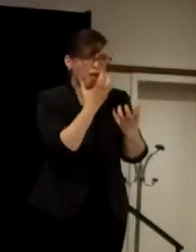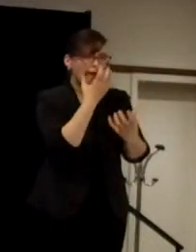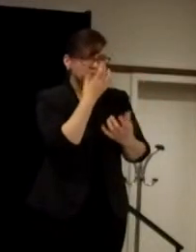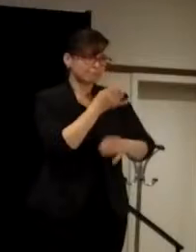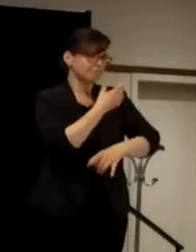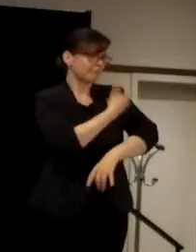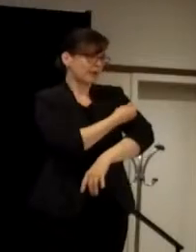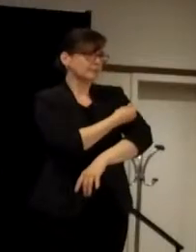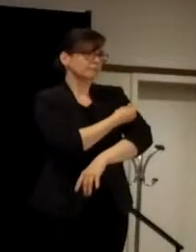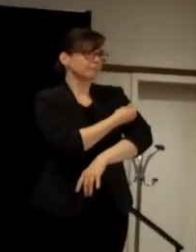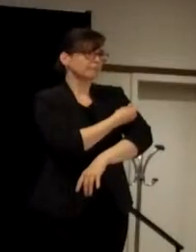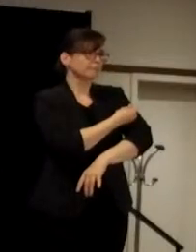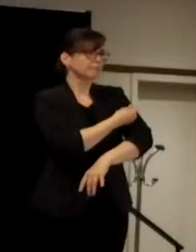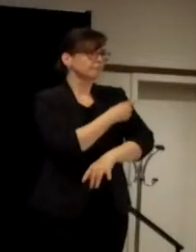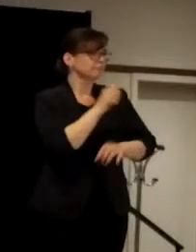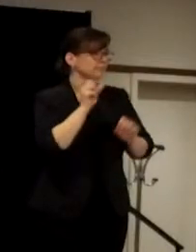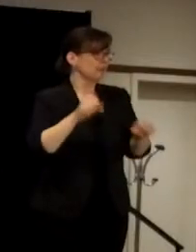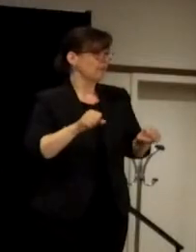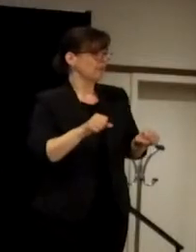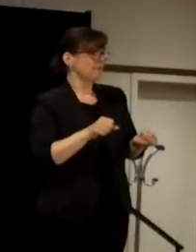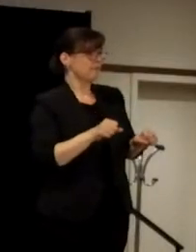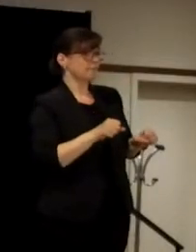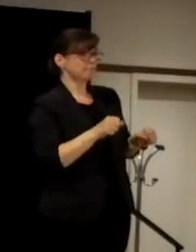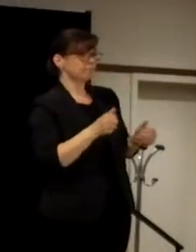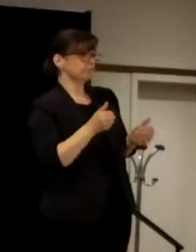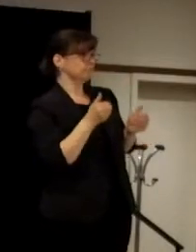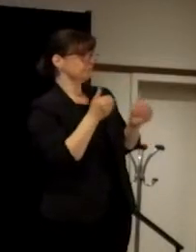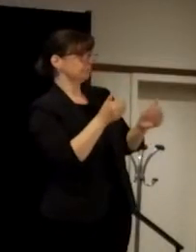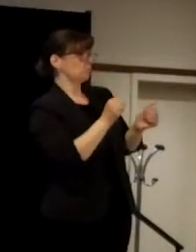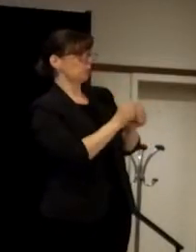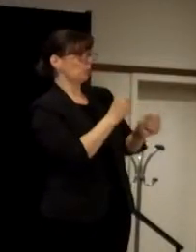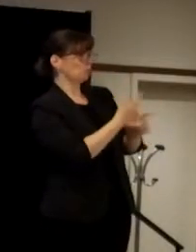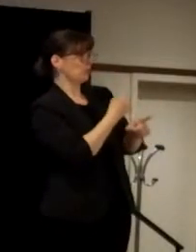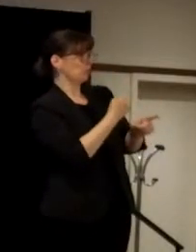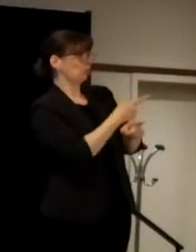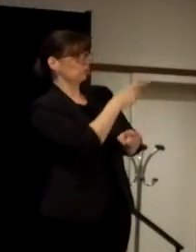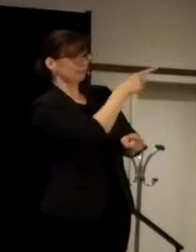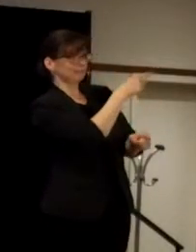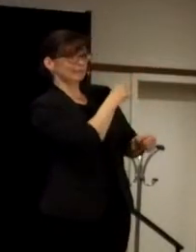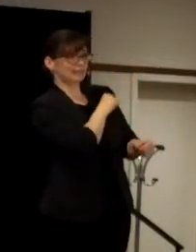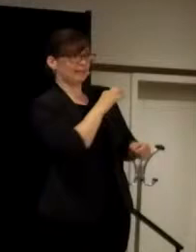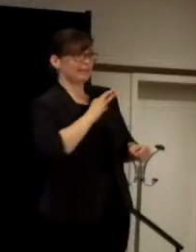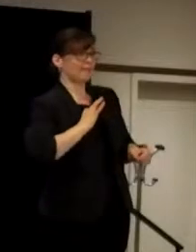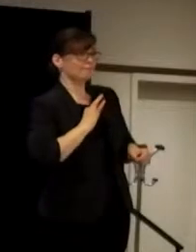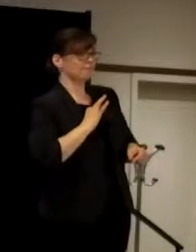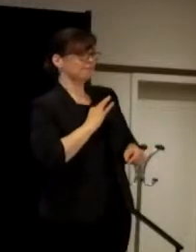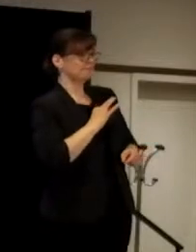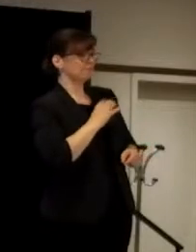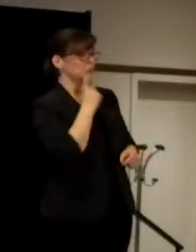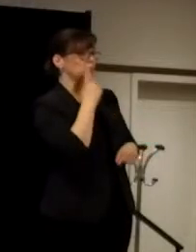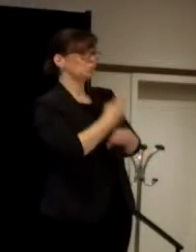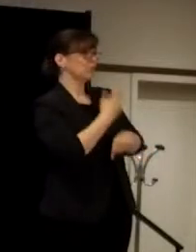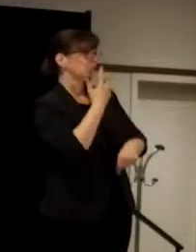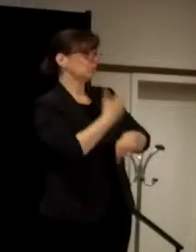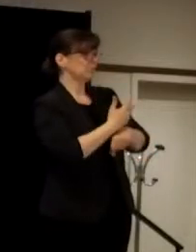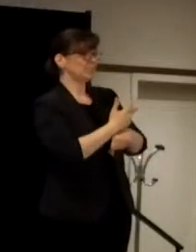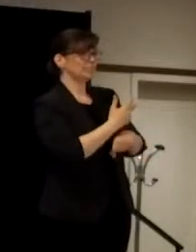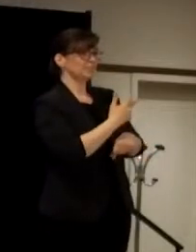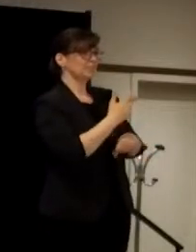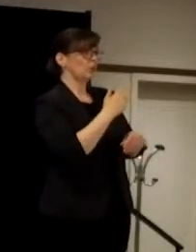can do that just with your regular workers for over 3 days, right? So it doesn't make sense to have a mass site.